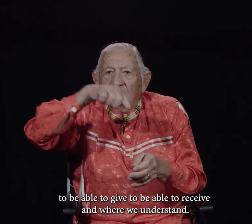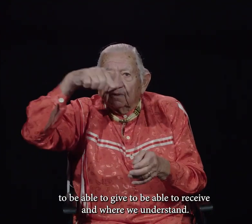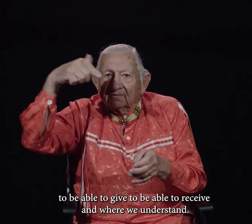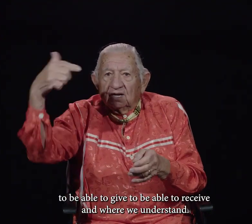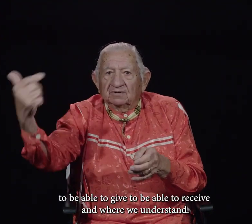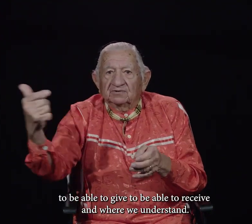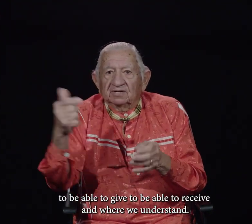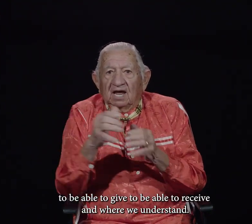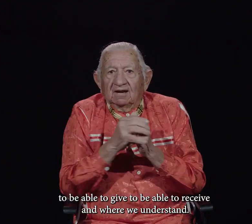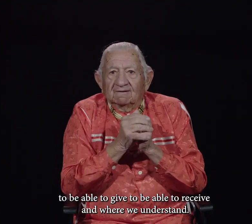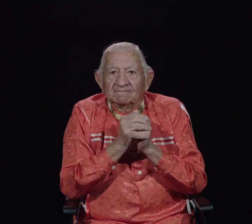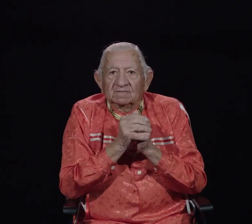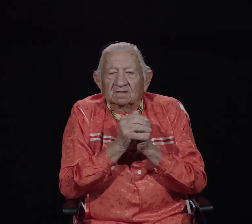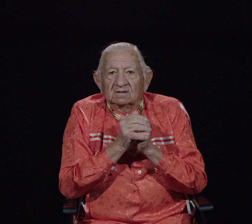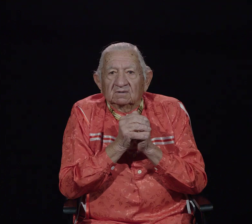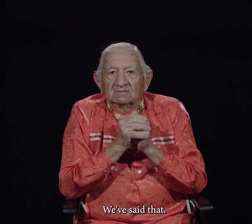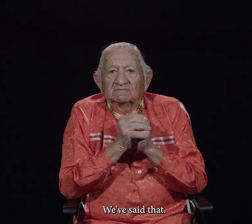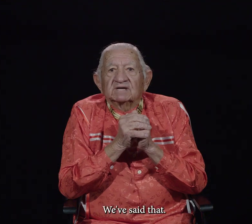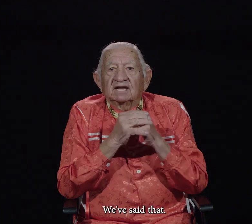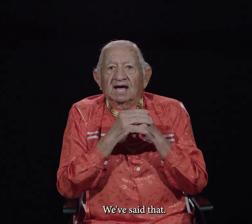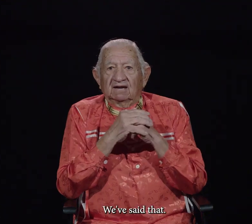where we understand. We've said that.